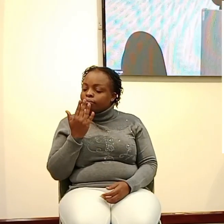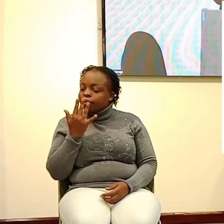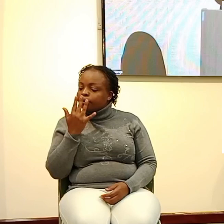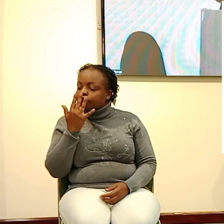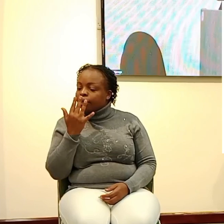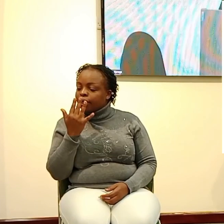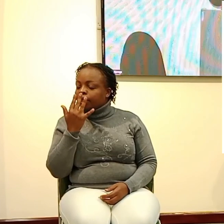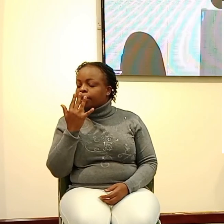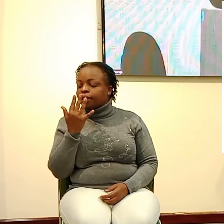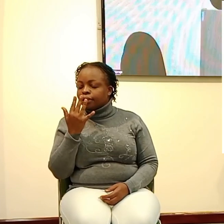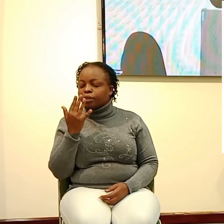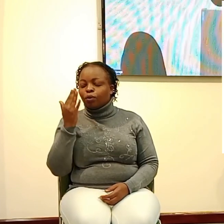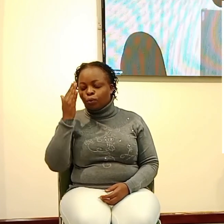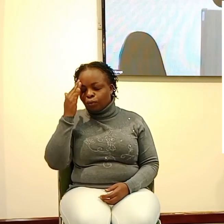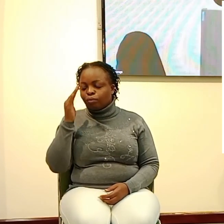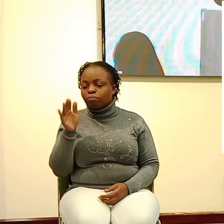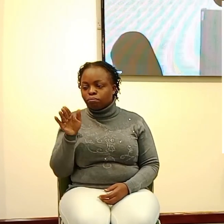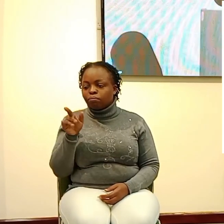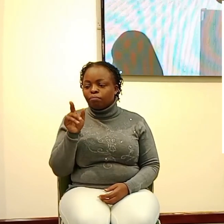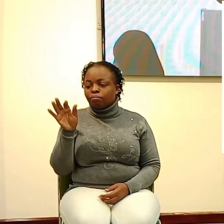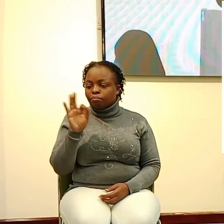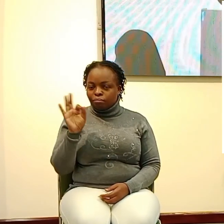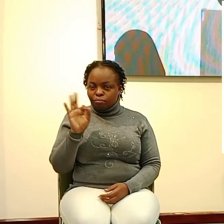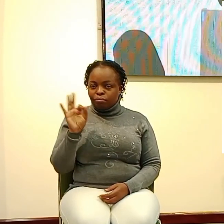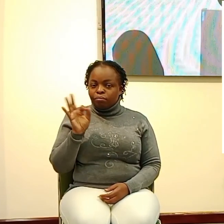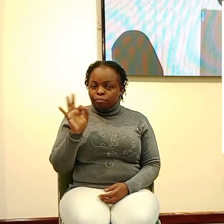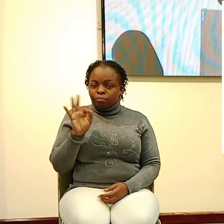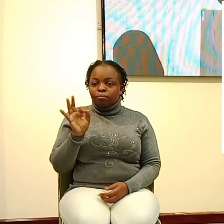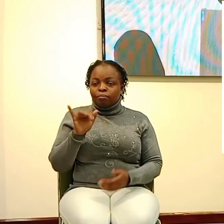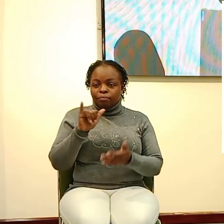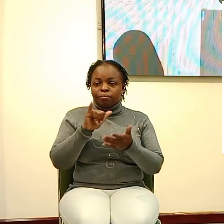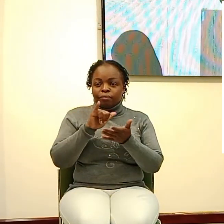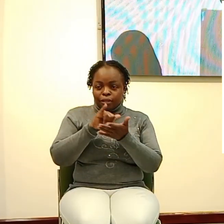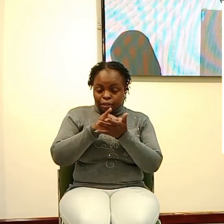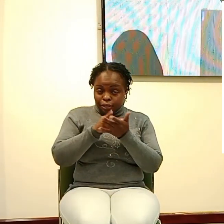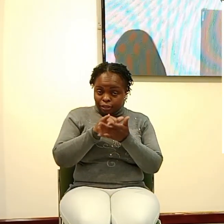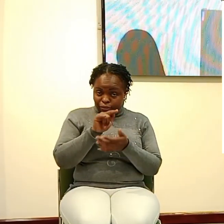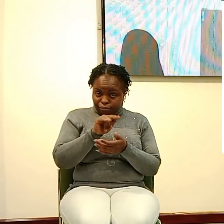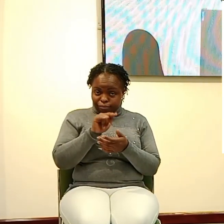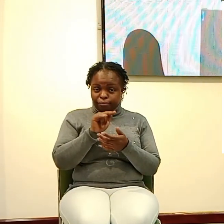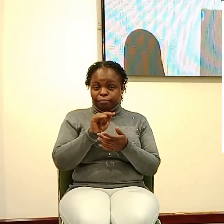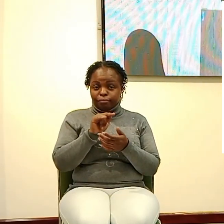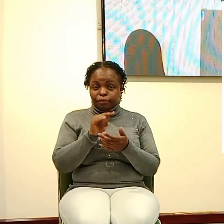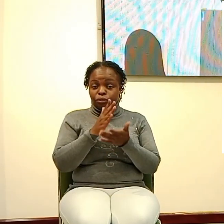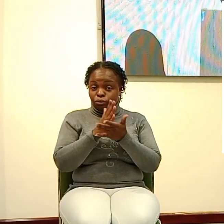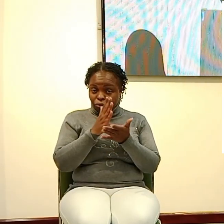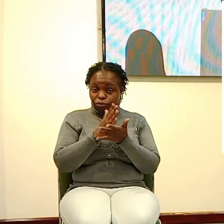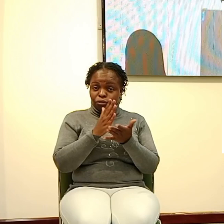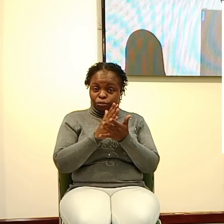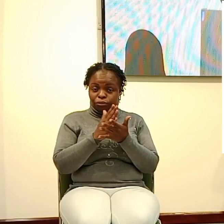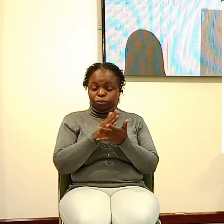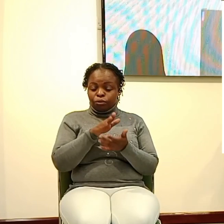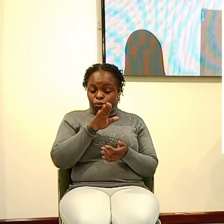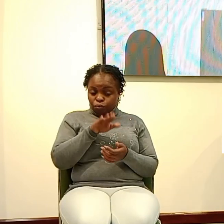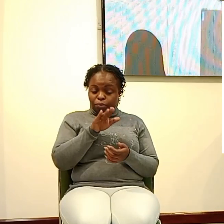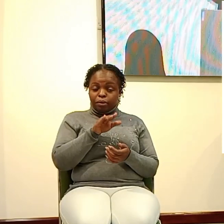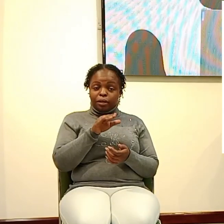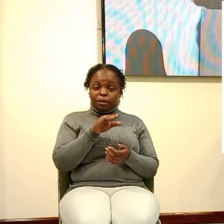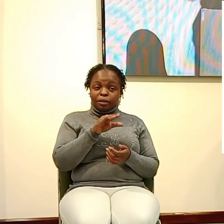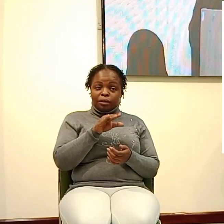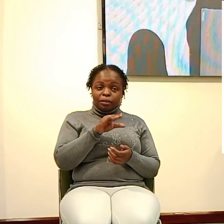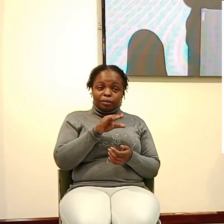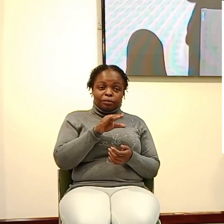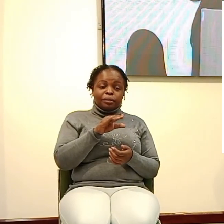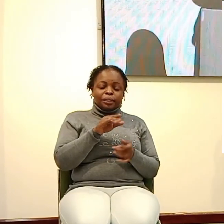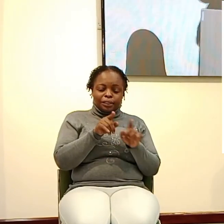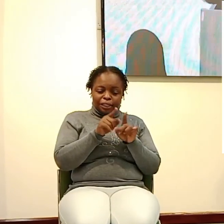he formulates this fantastic formula that then, now, it is The women now, he cooks, he